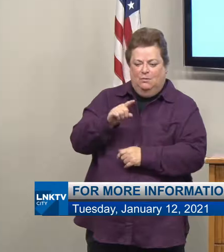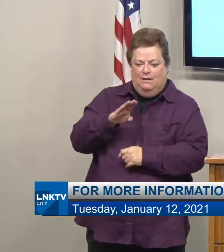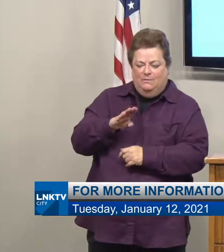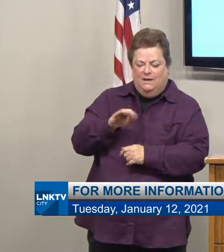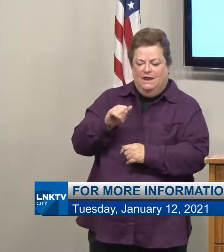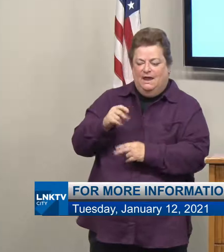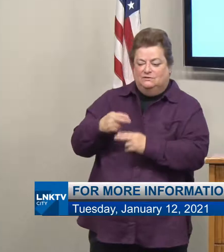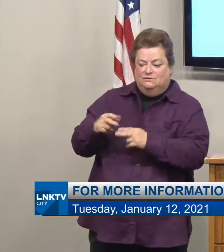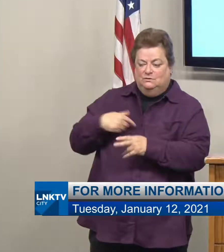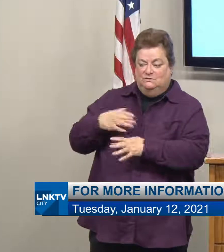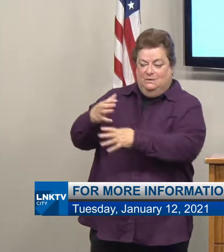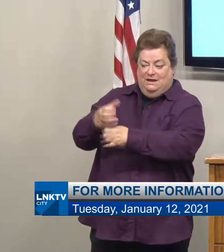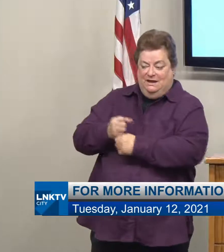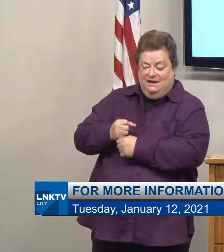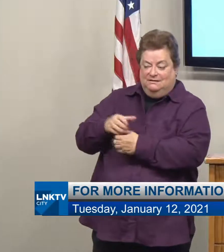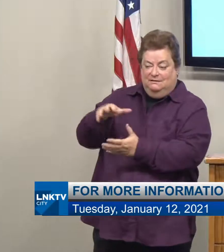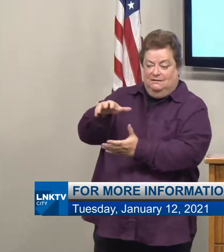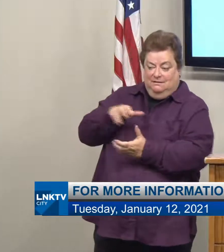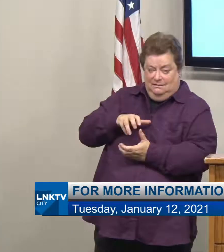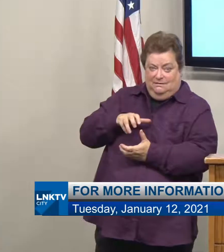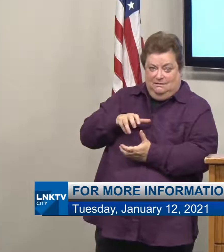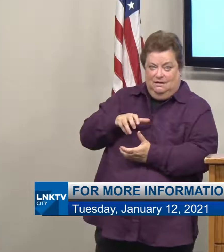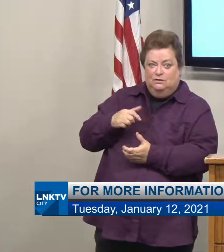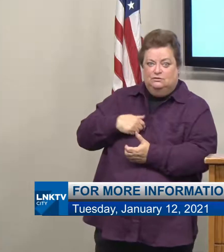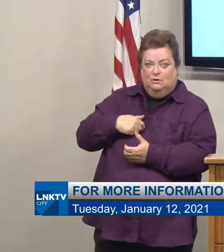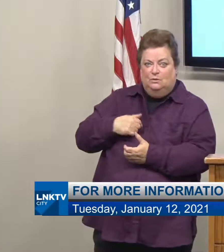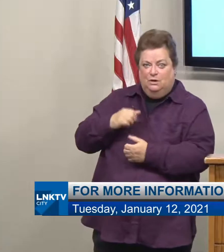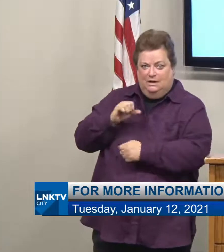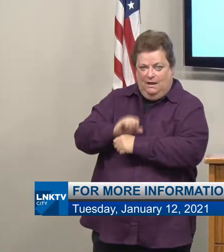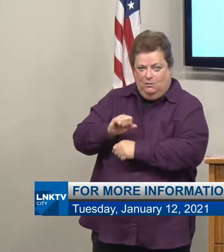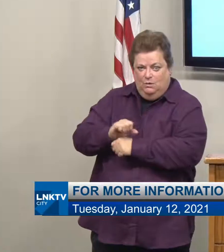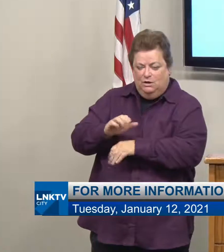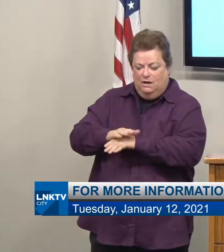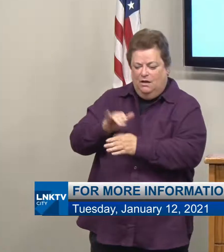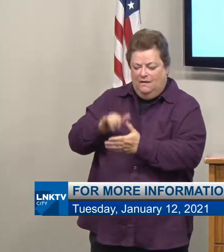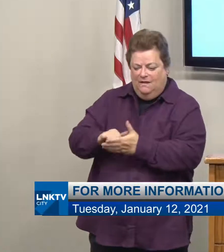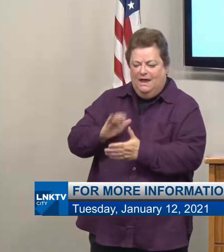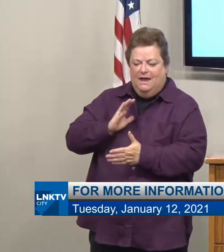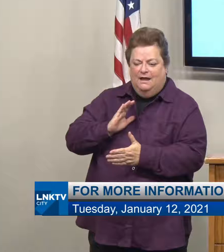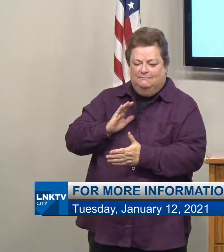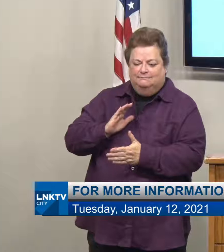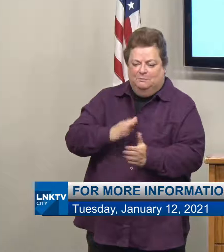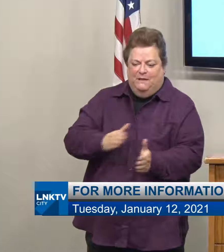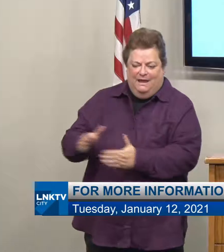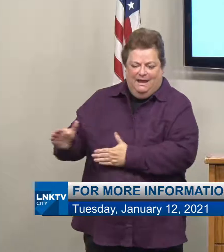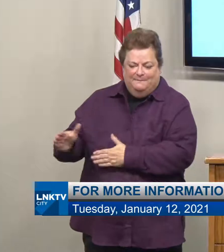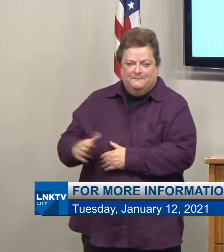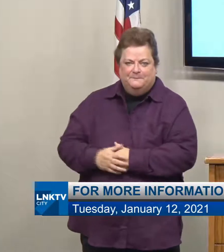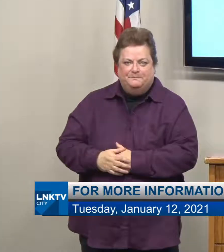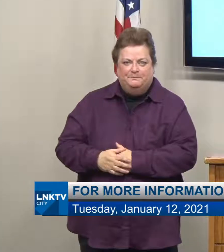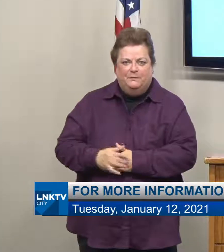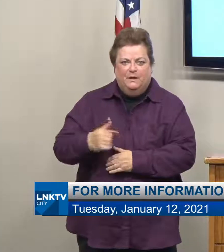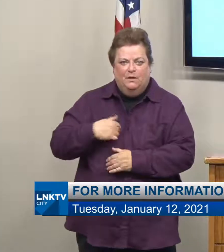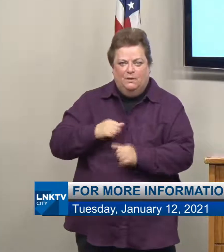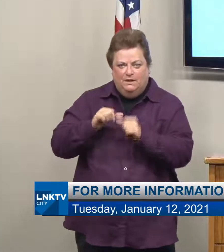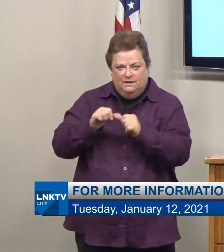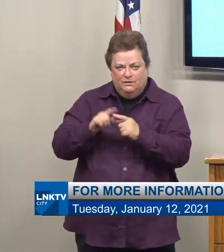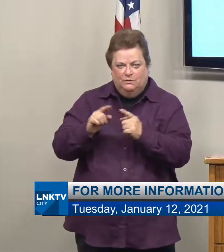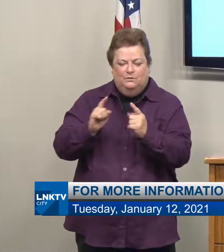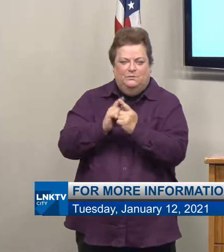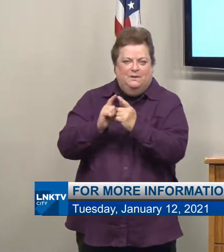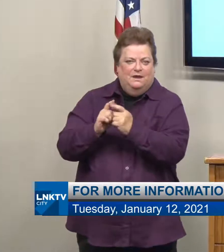the supply is available, so we are actively working on that portion of our plan. We continue to meet with our many